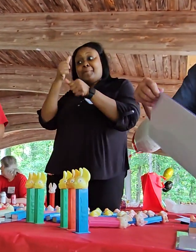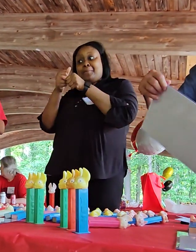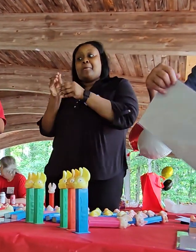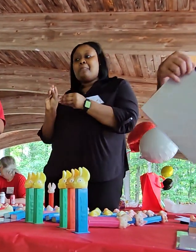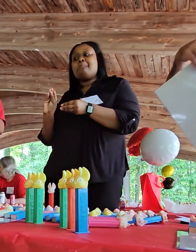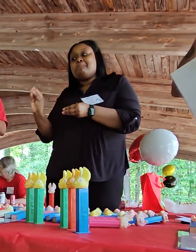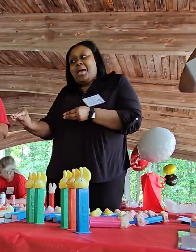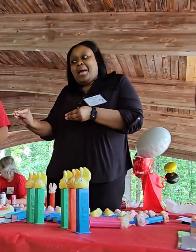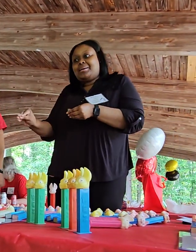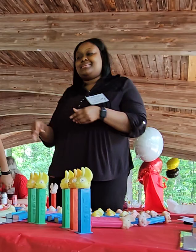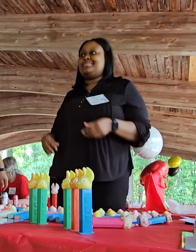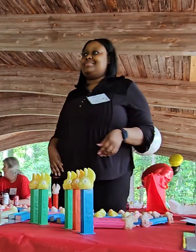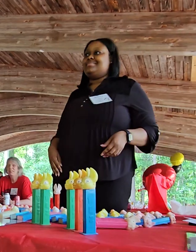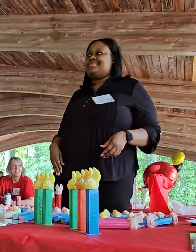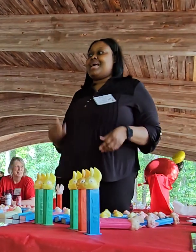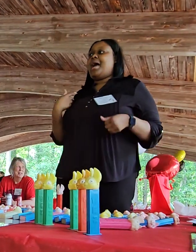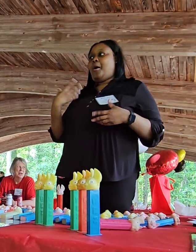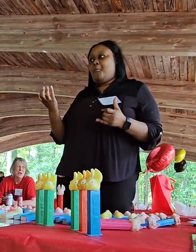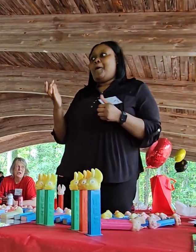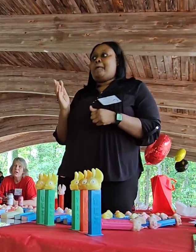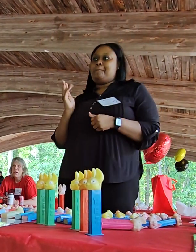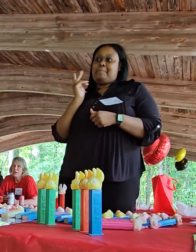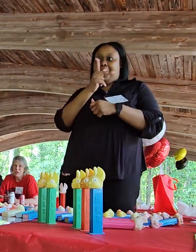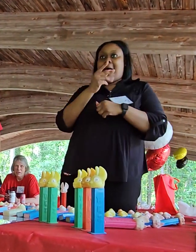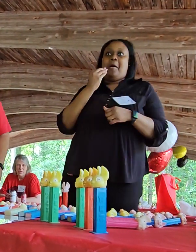I'd like to put them back on my shelf. That's great.